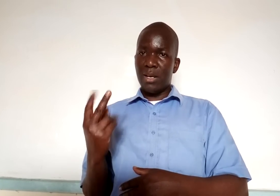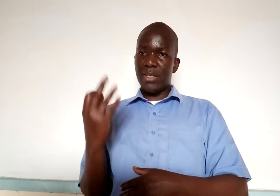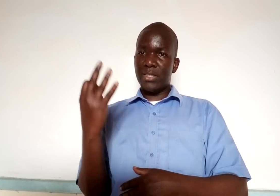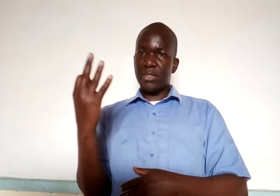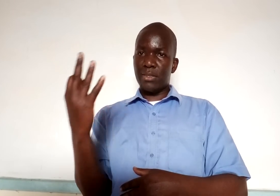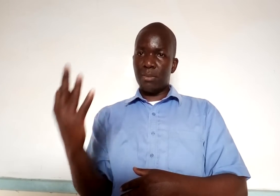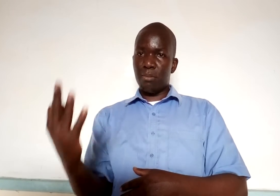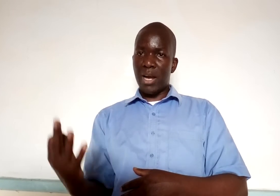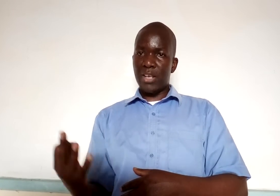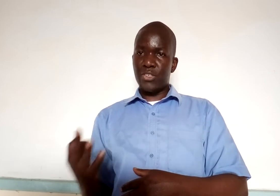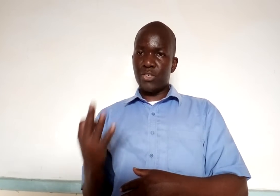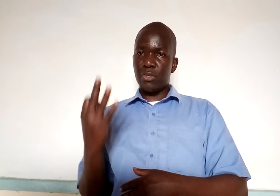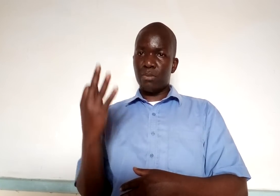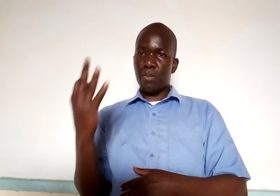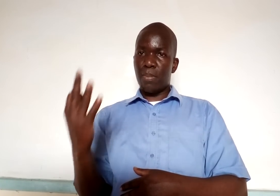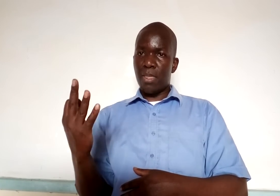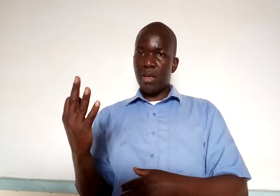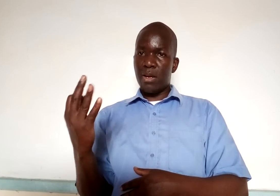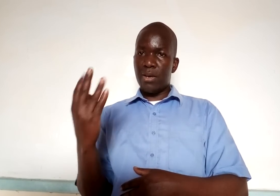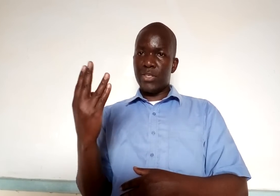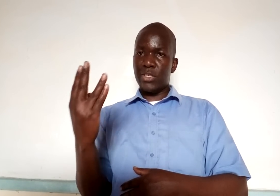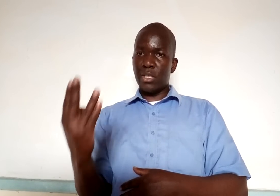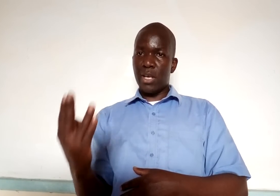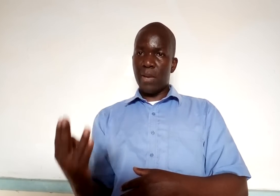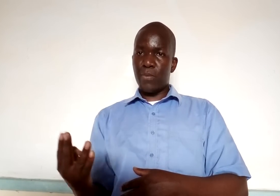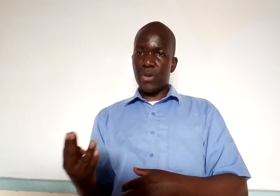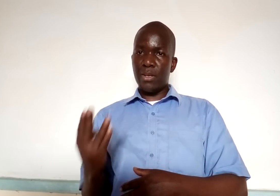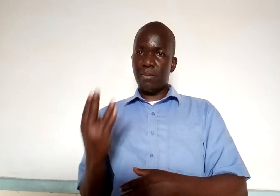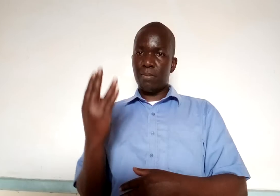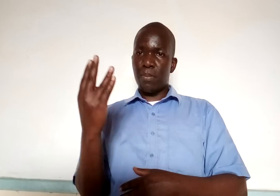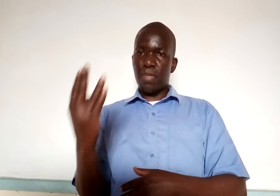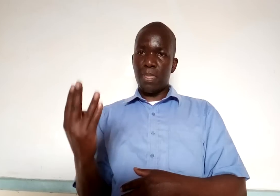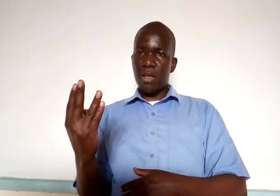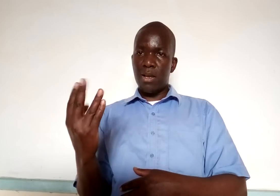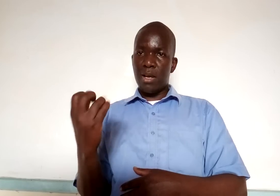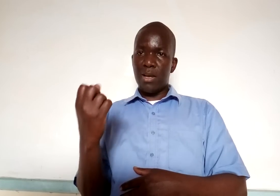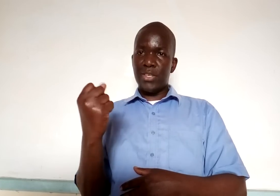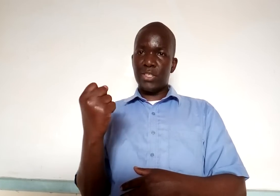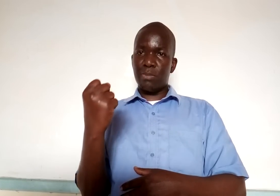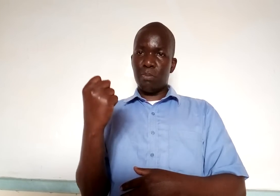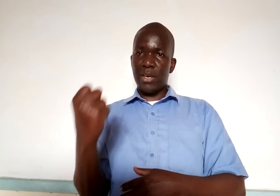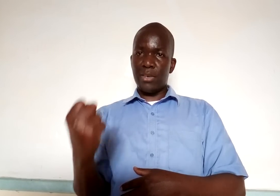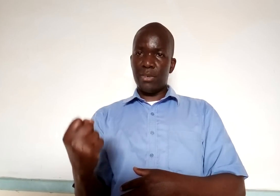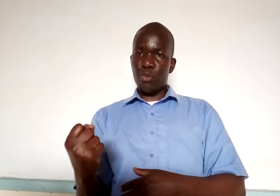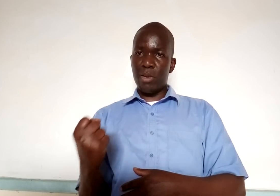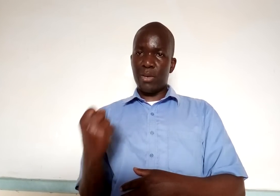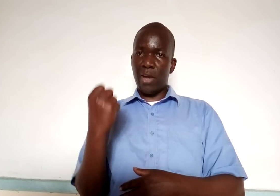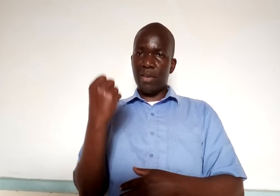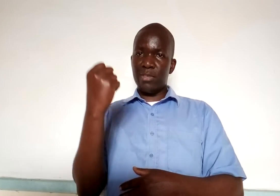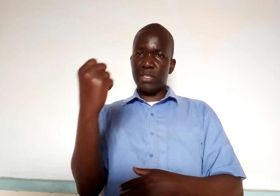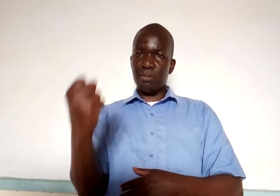this is March, this is April, this is May, you make 5. This is